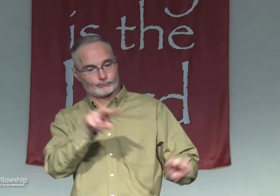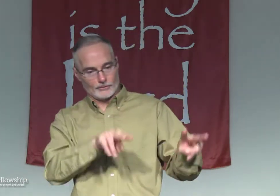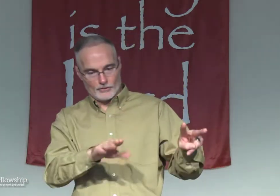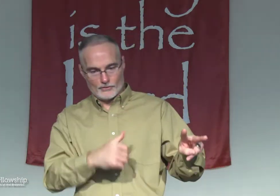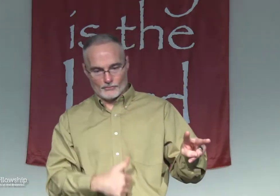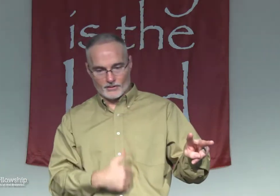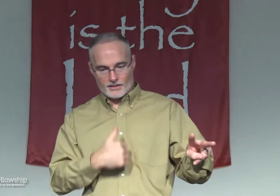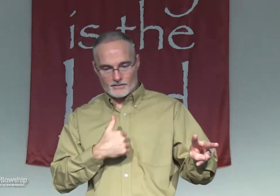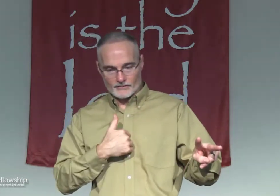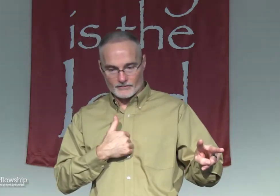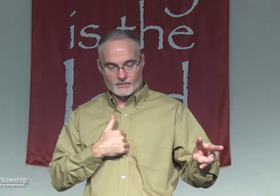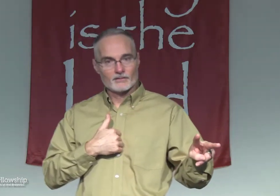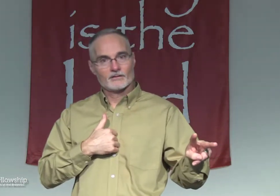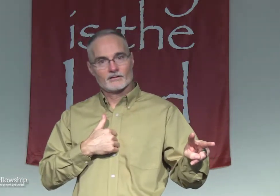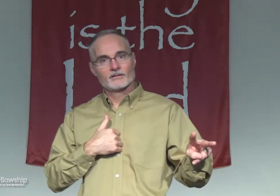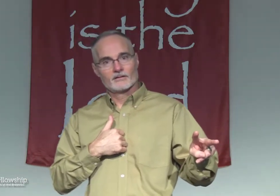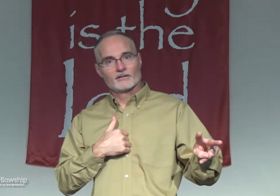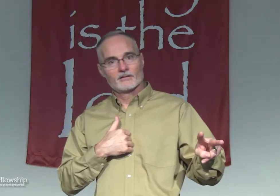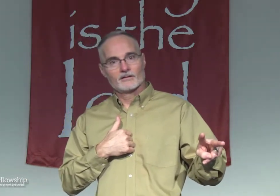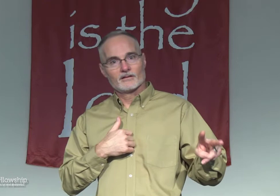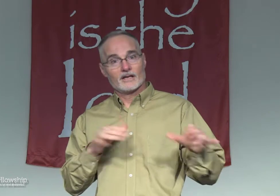So now God can look at your life